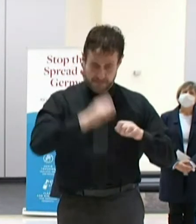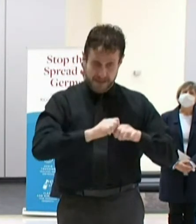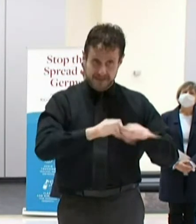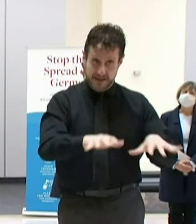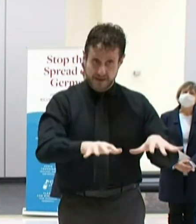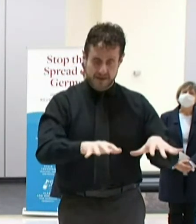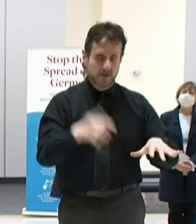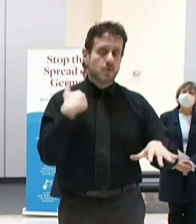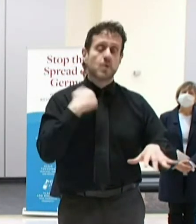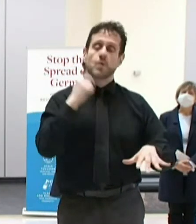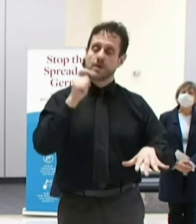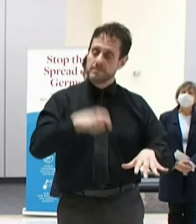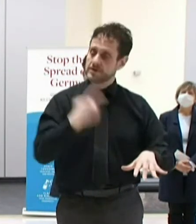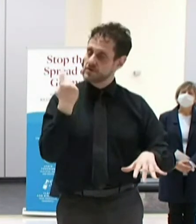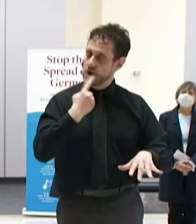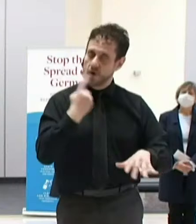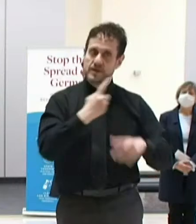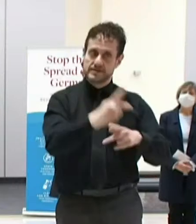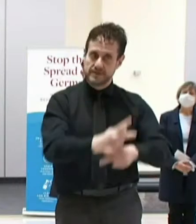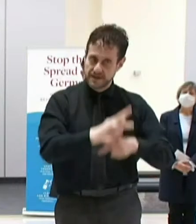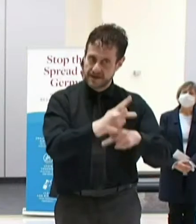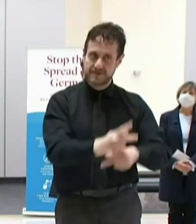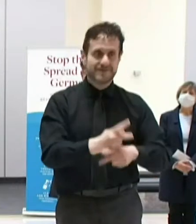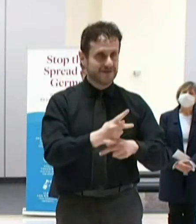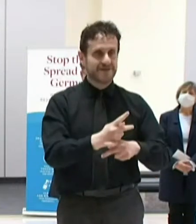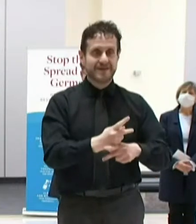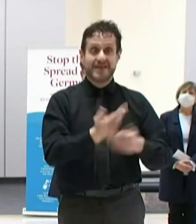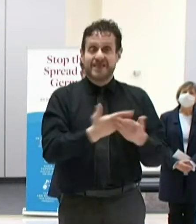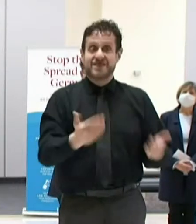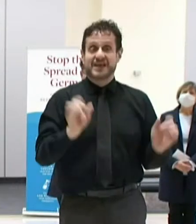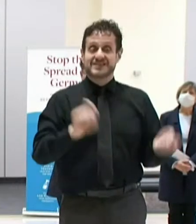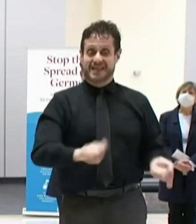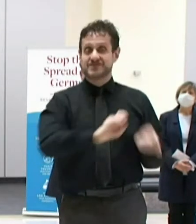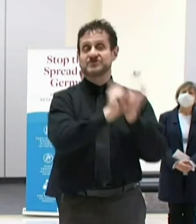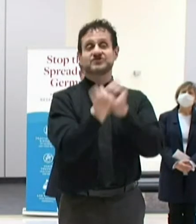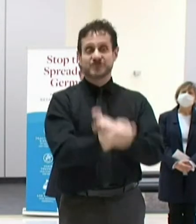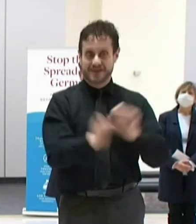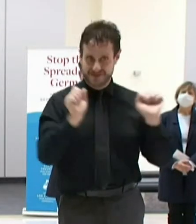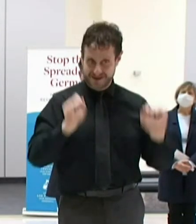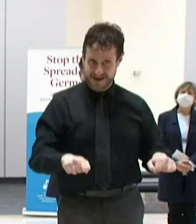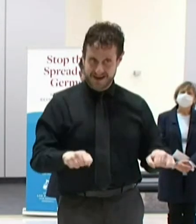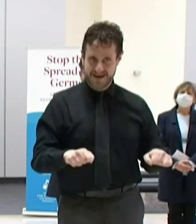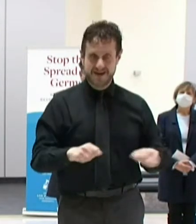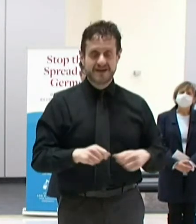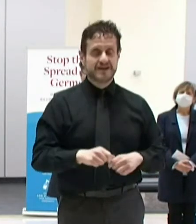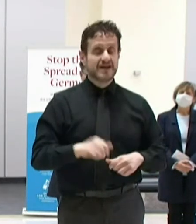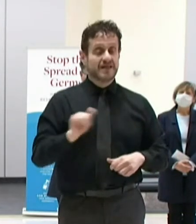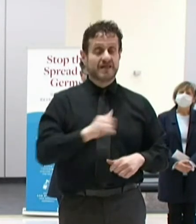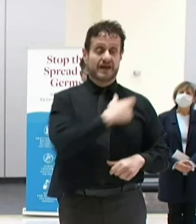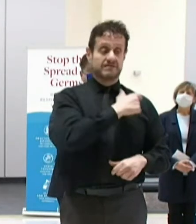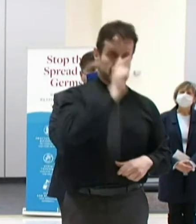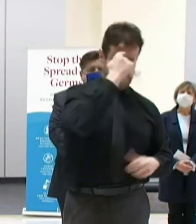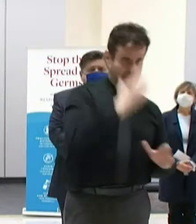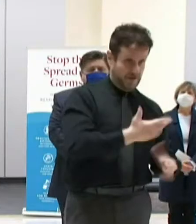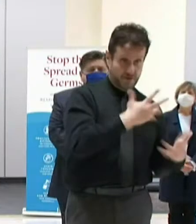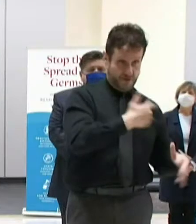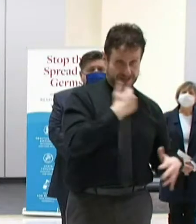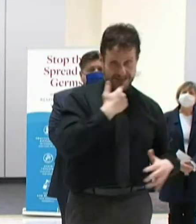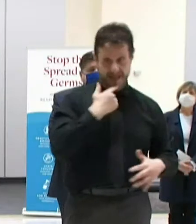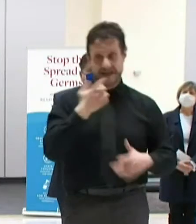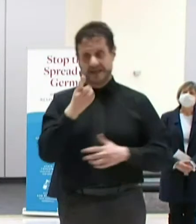caution because of the twists and turns. And as the governor and Dr. Ezike said, we've got to get people